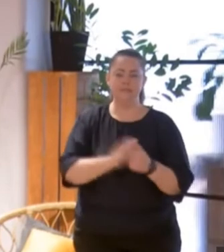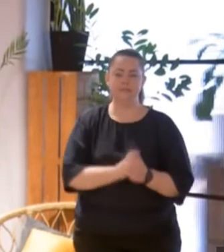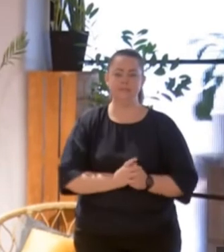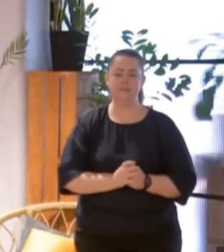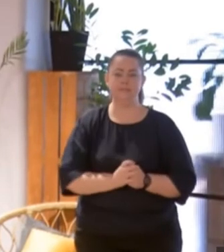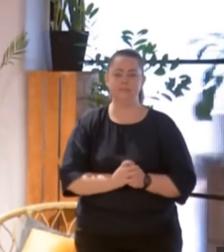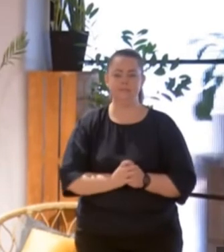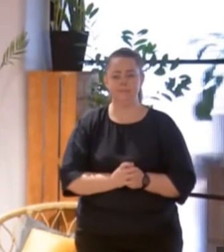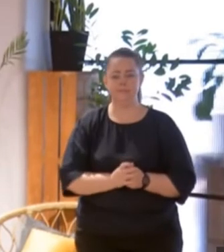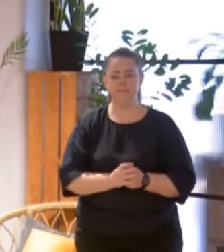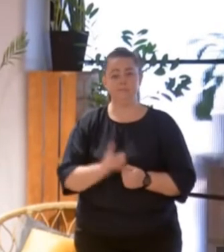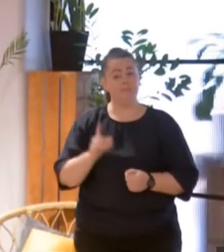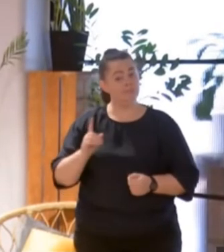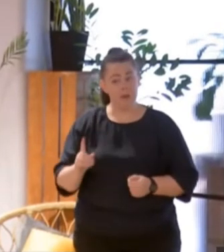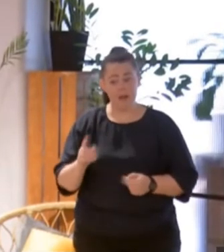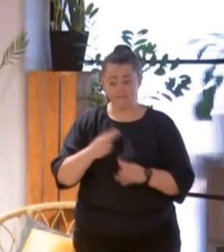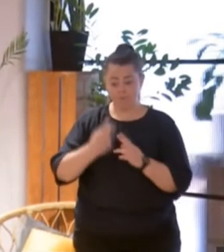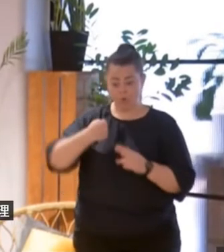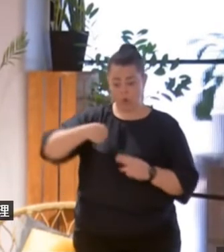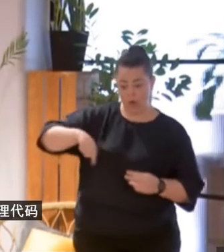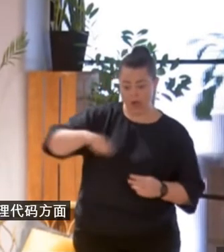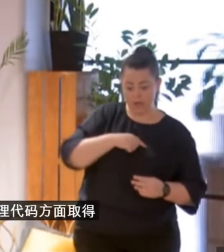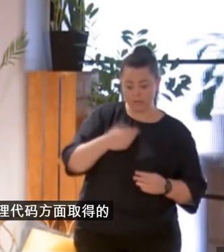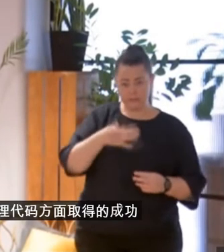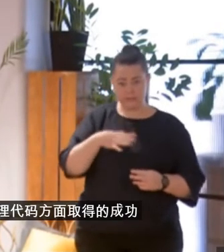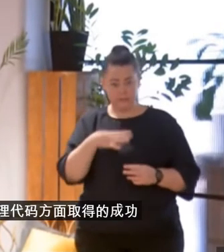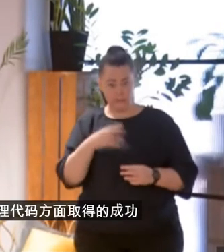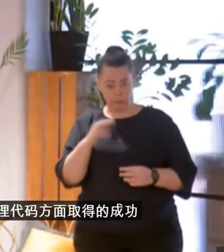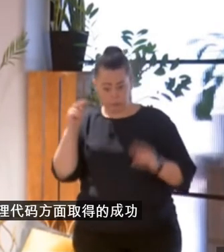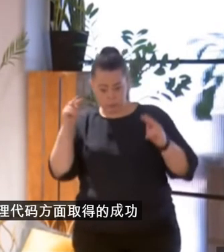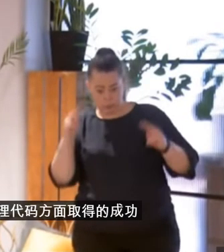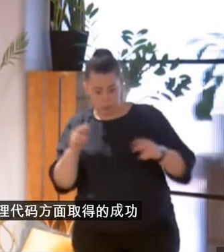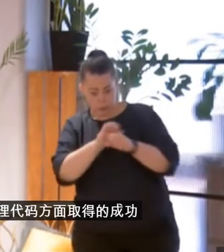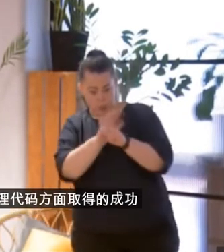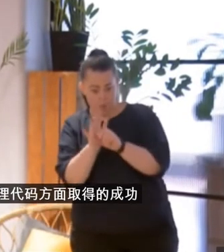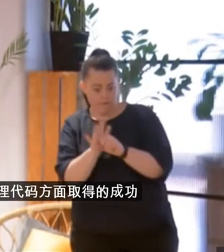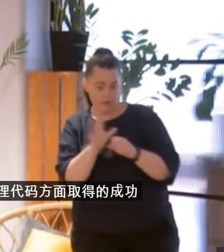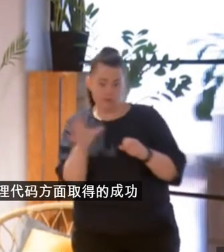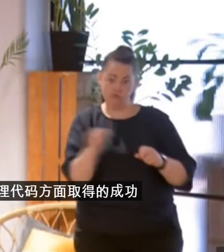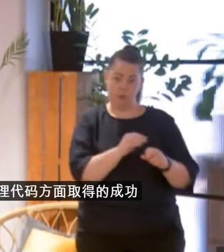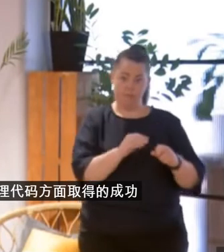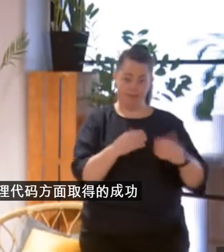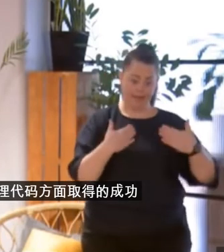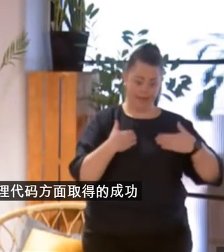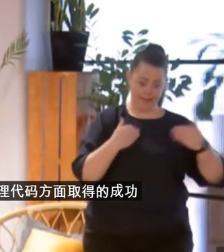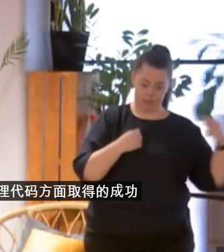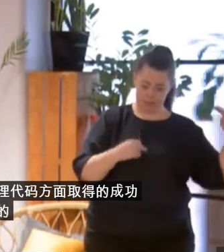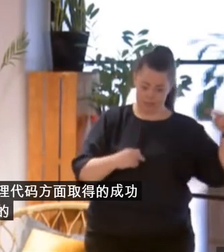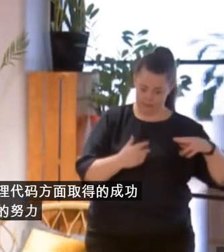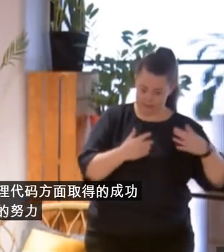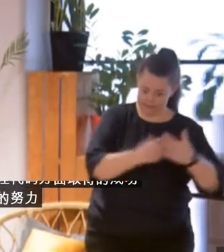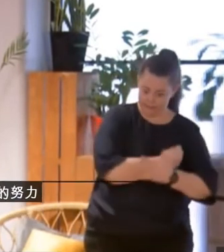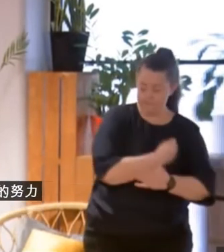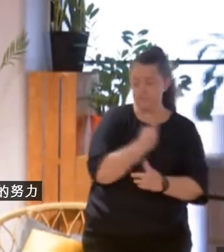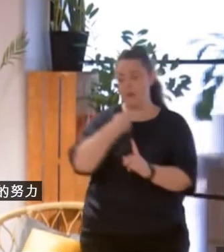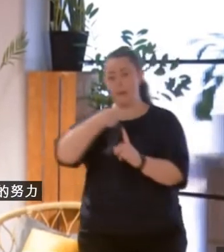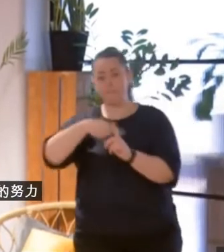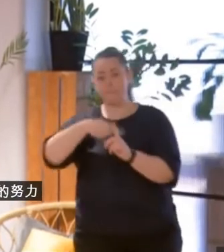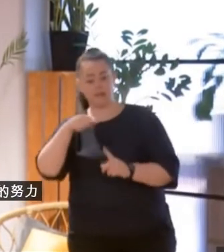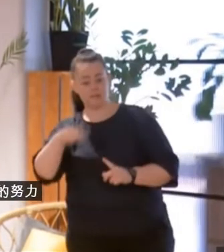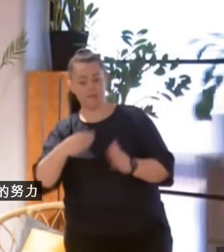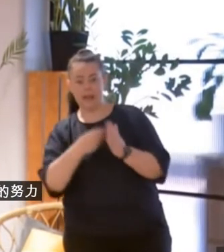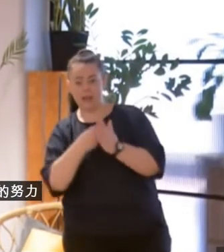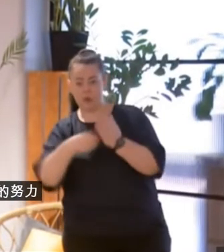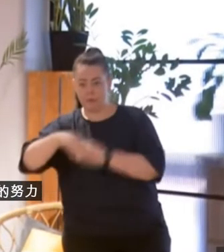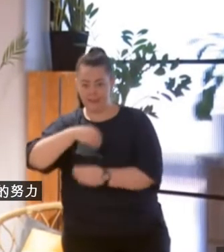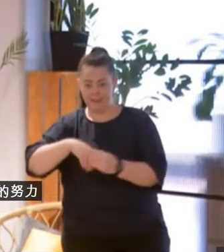of our state in dealing with COVID from a health perspective and an economic perspective all comes back to the efforts that we've made day